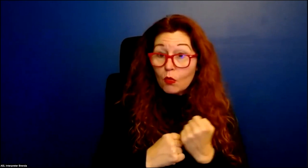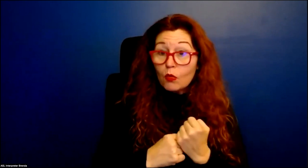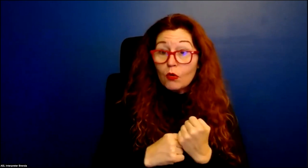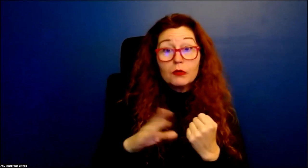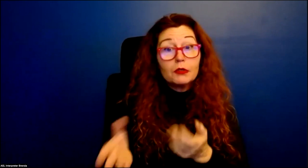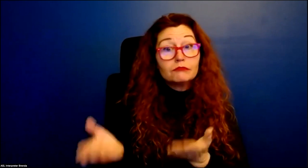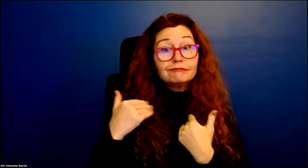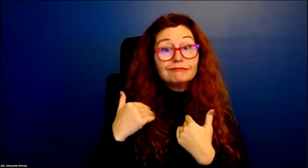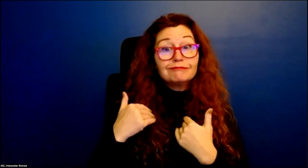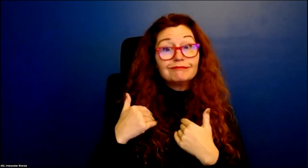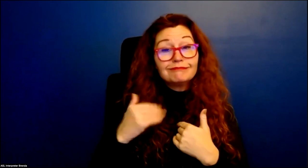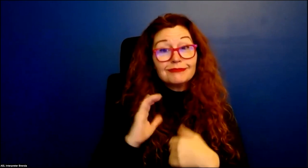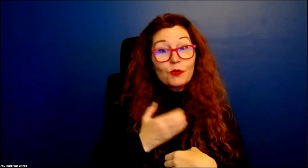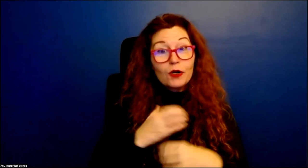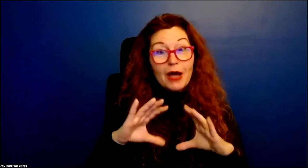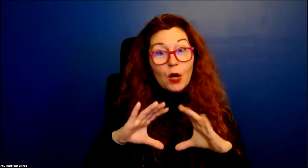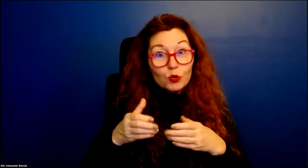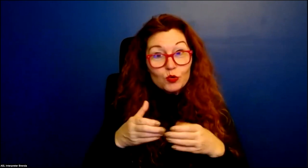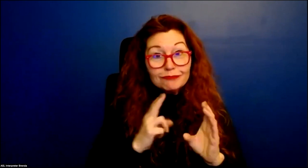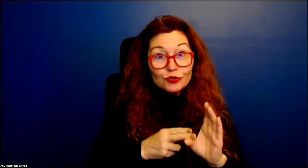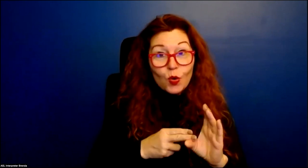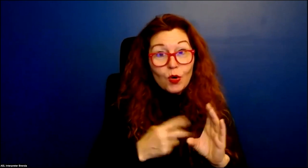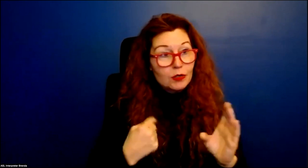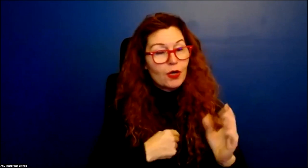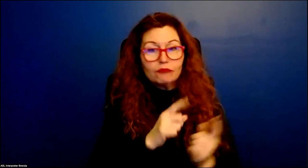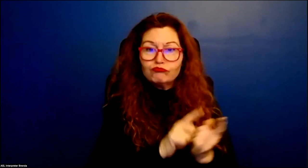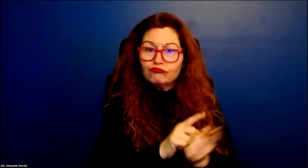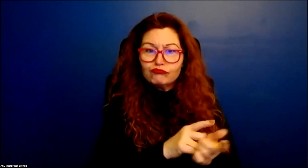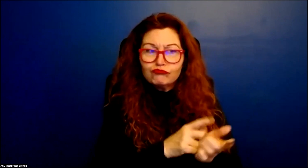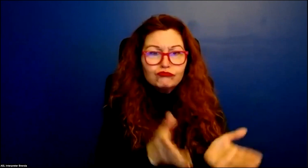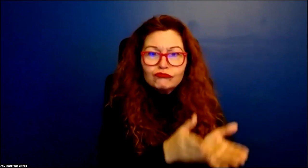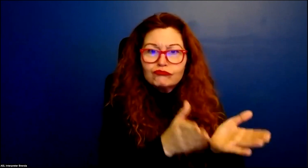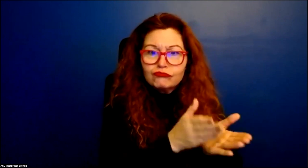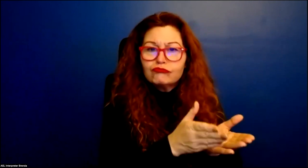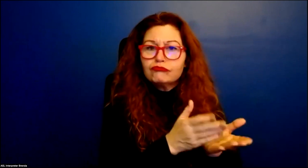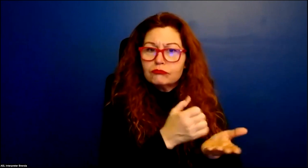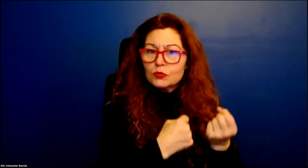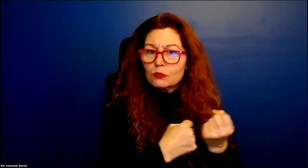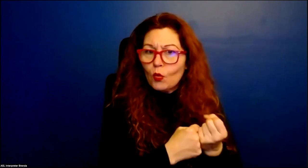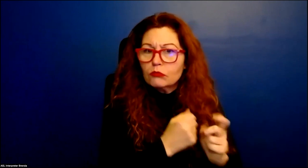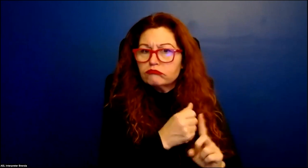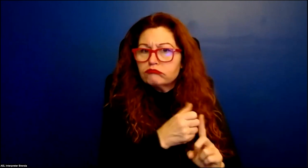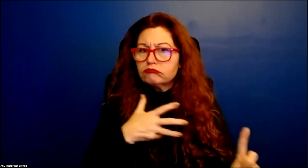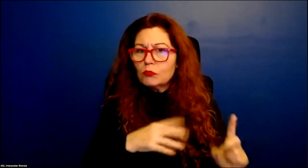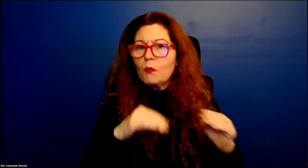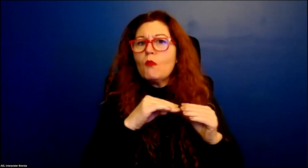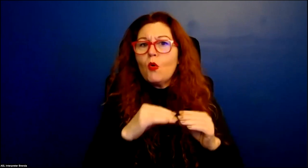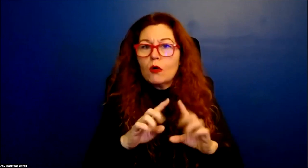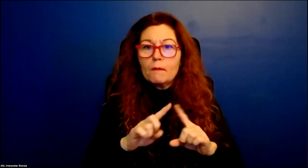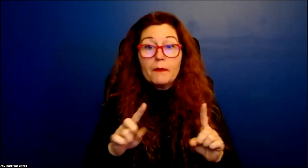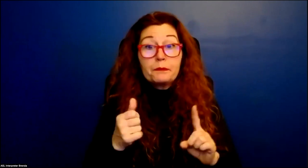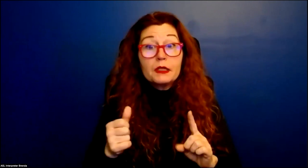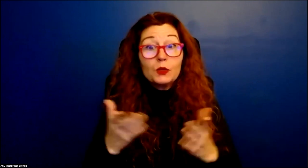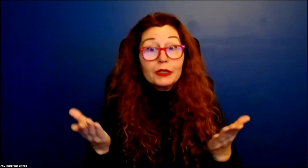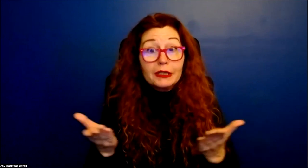one of our groups, and then we can definitely support you a little more. But this one is, I guess, Joe or anybody on the